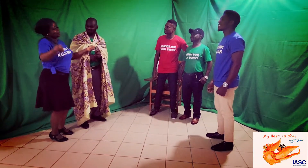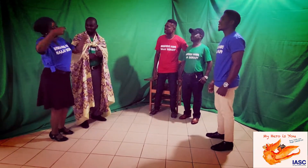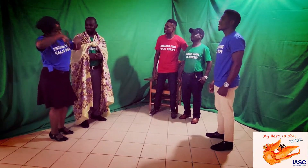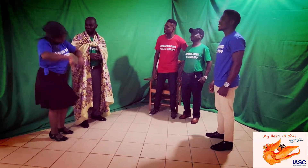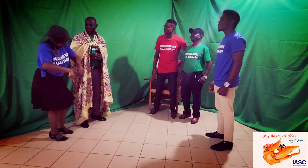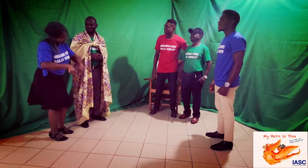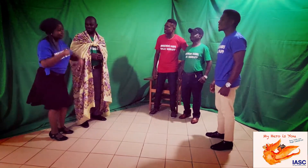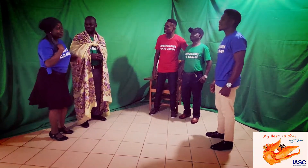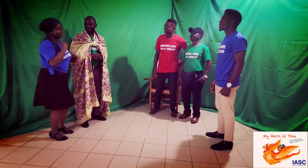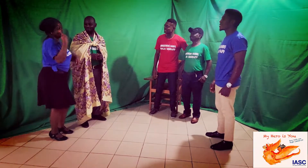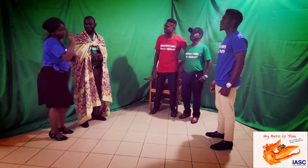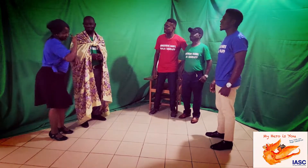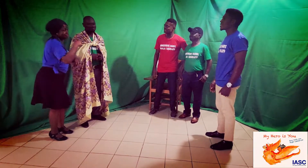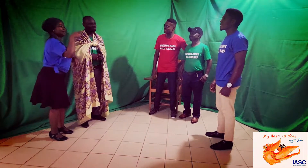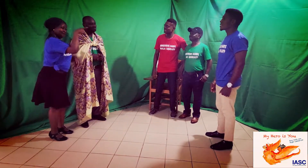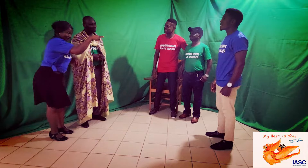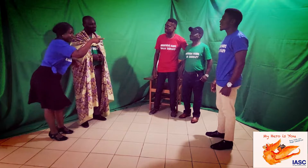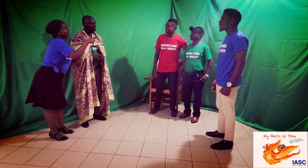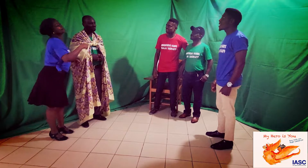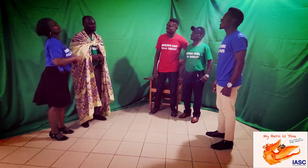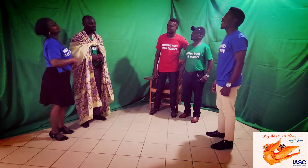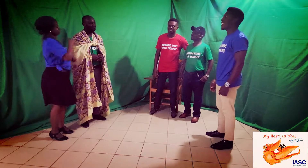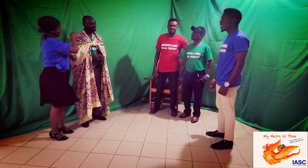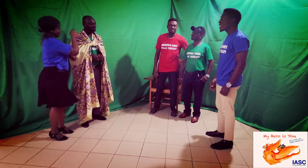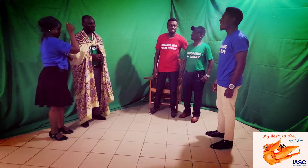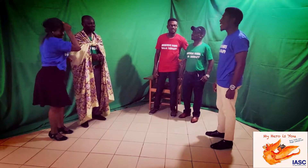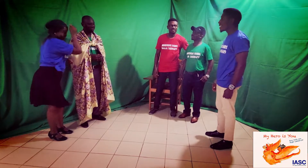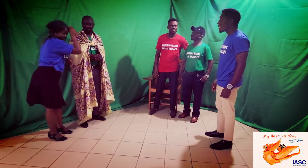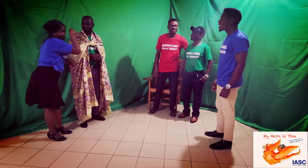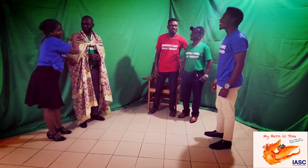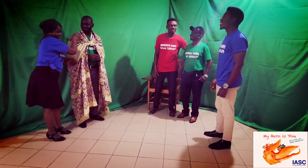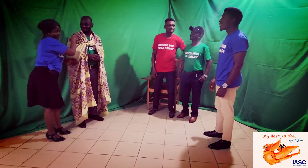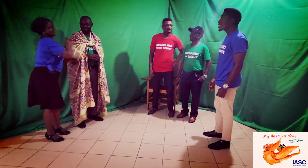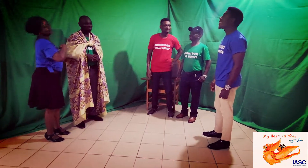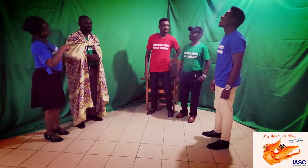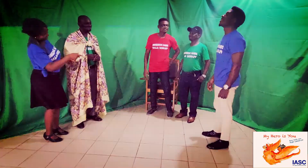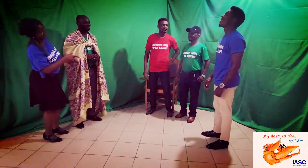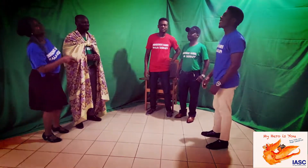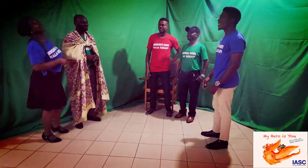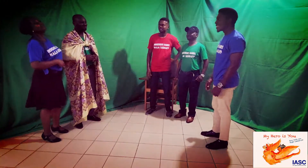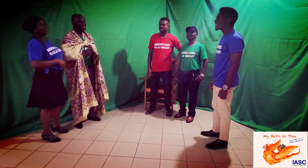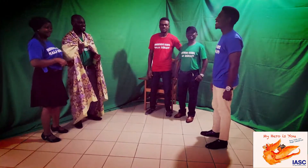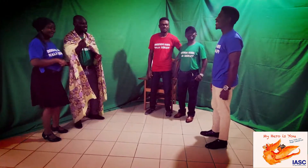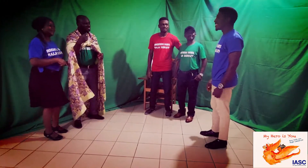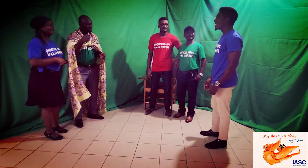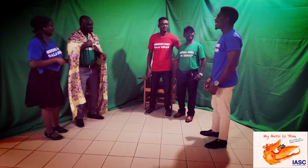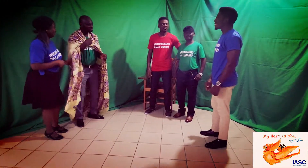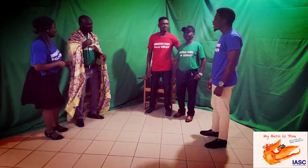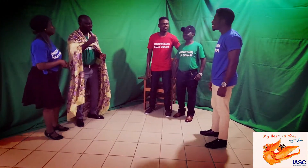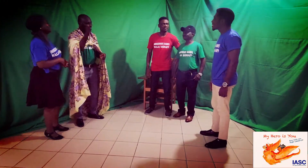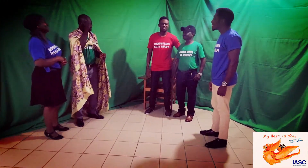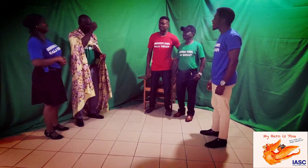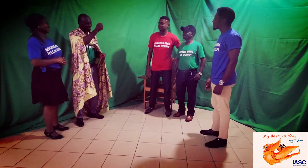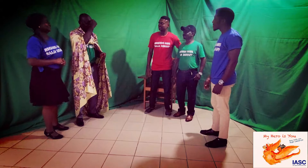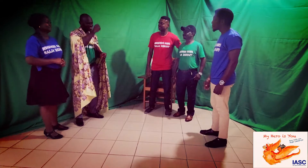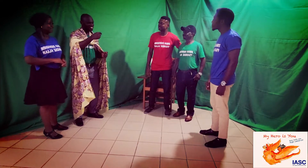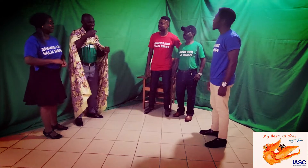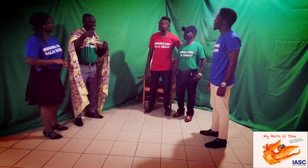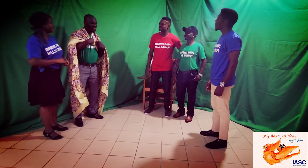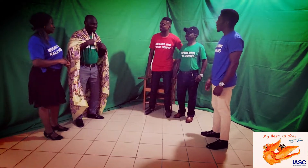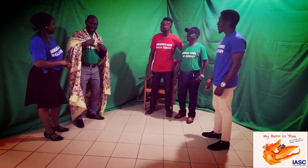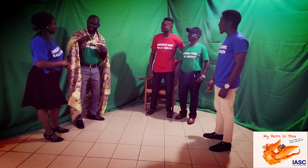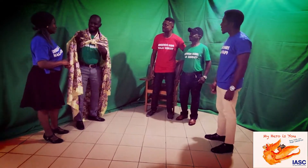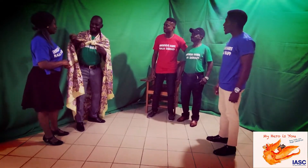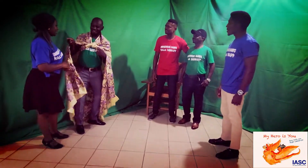That's why we're here, Sarah called back. I'm Sarah and this is Ario. Did you